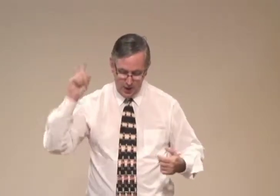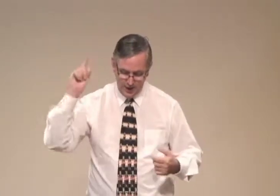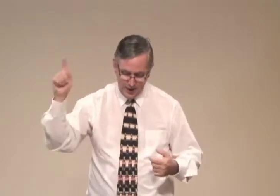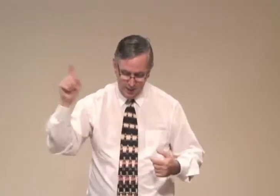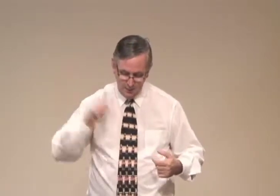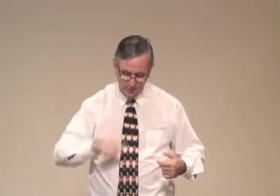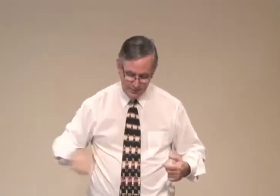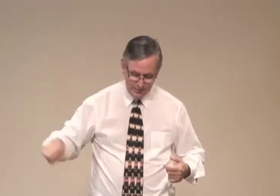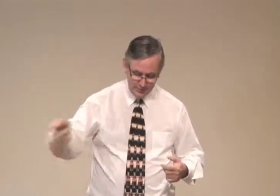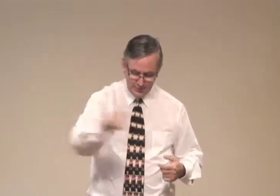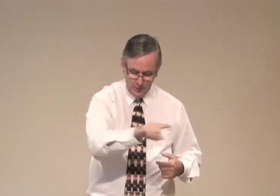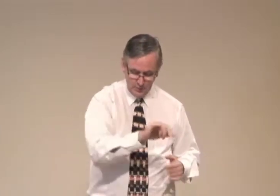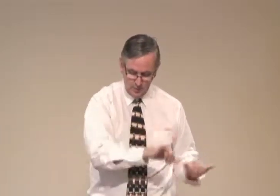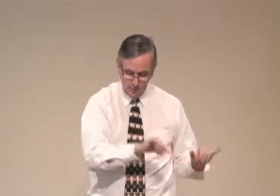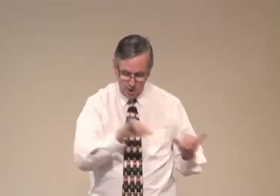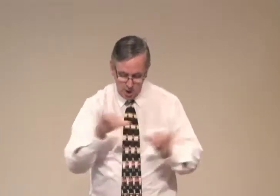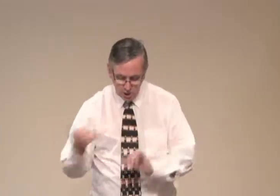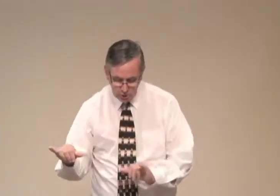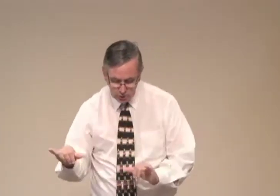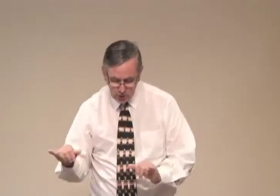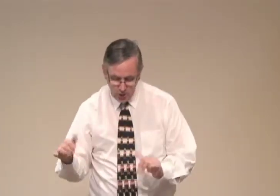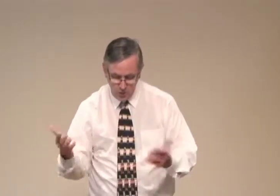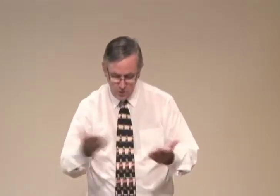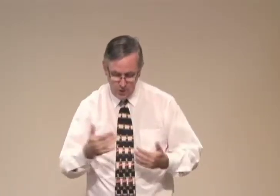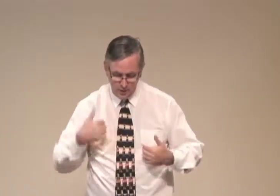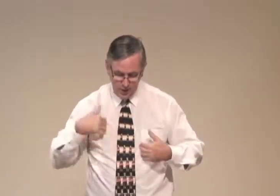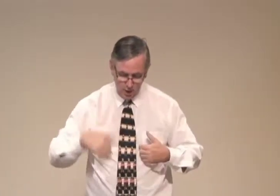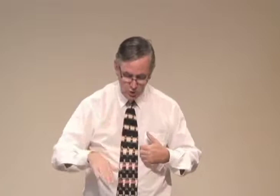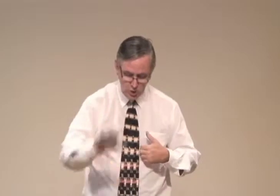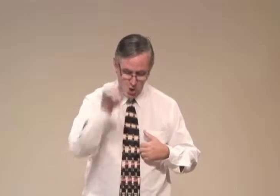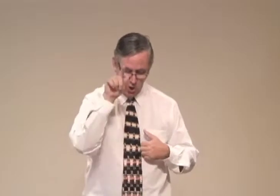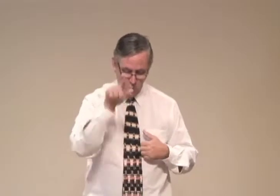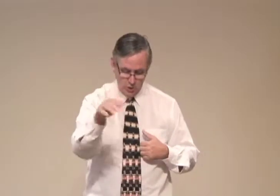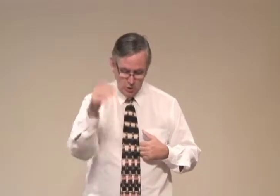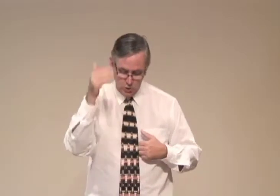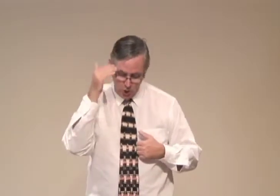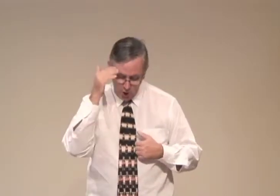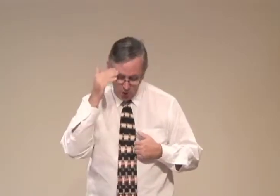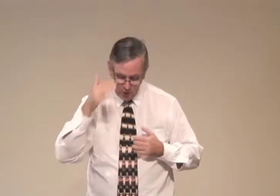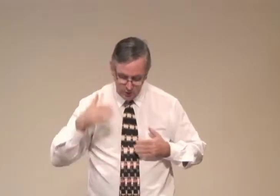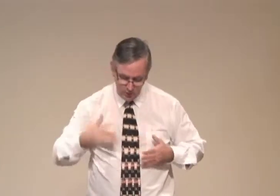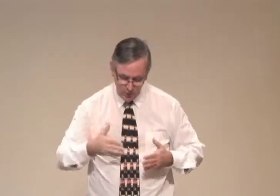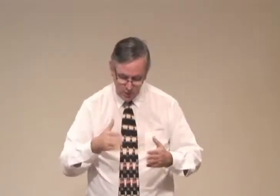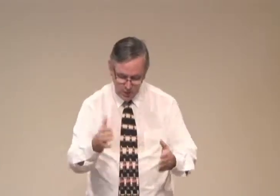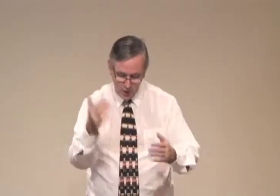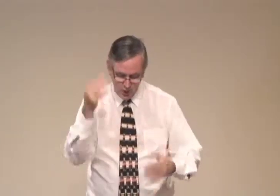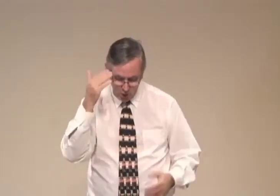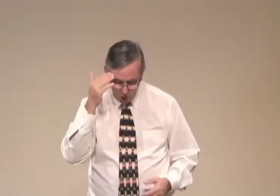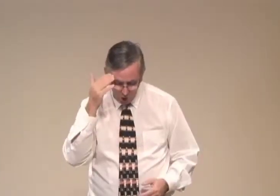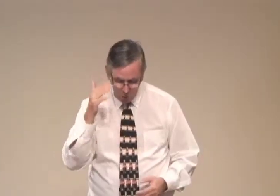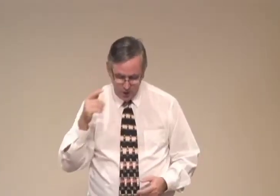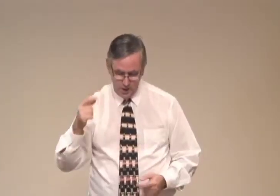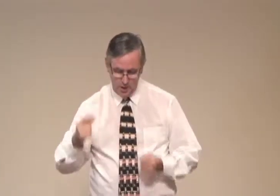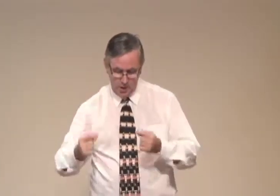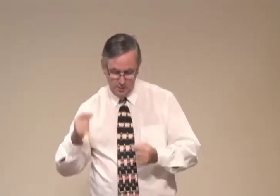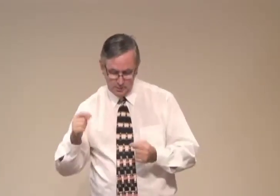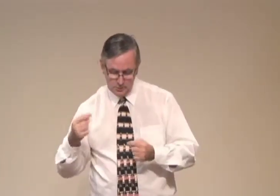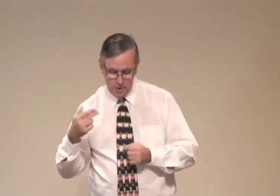that where I am, there ye may be also. And whether I go, ye know, and the way, ye know.